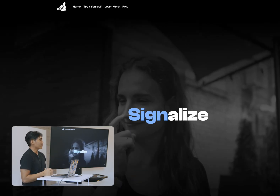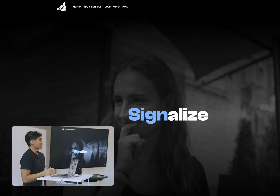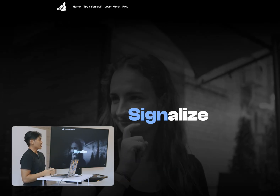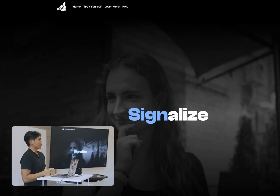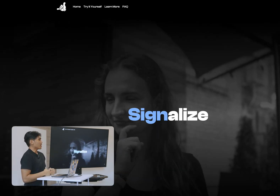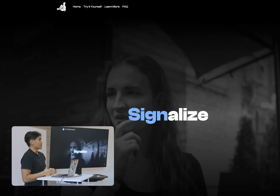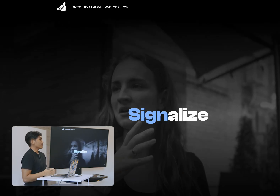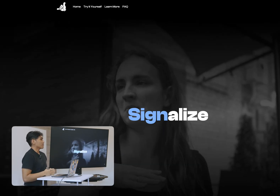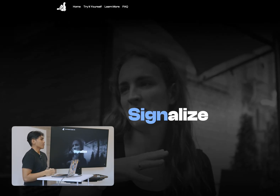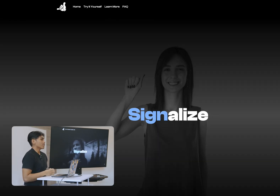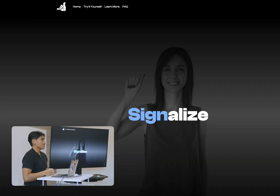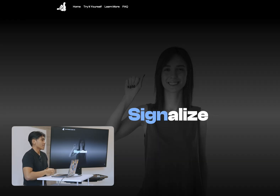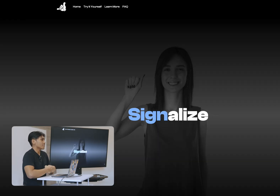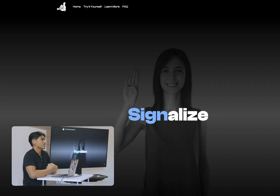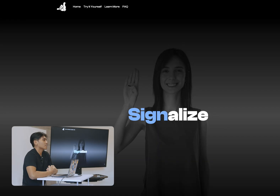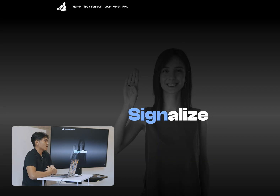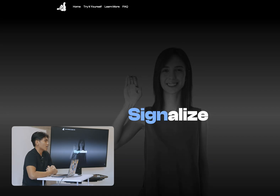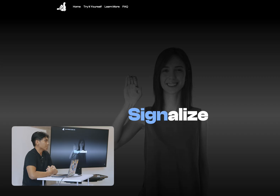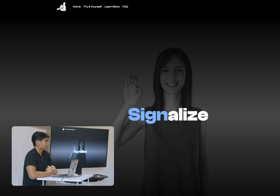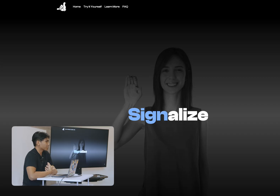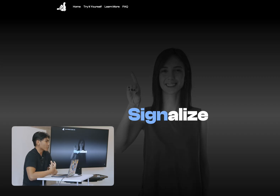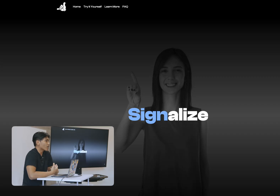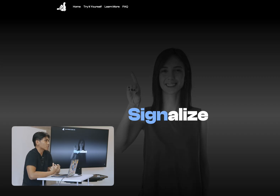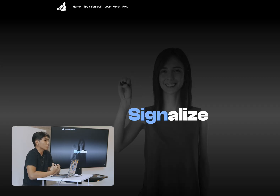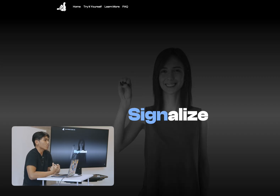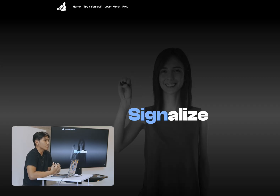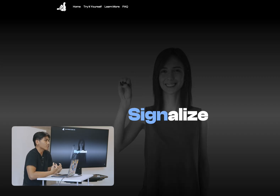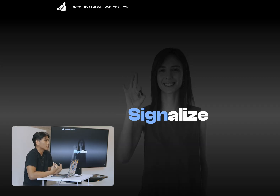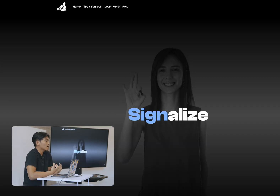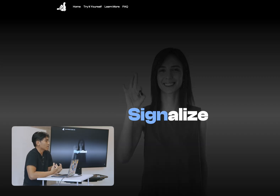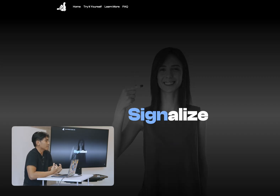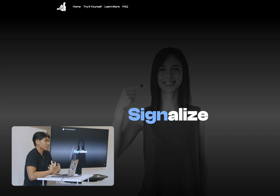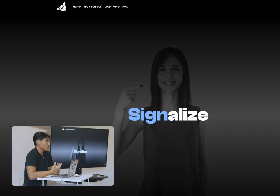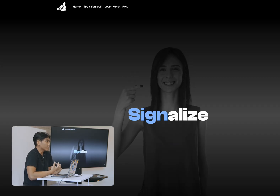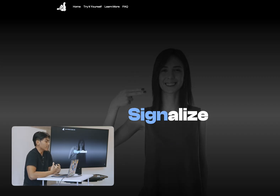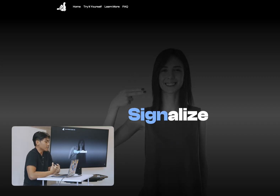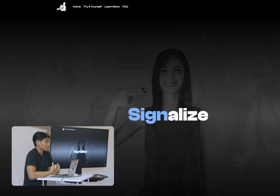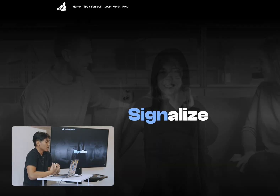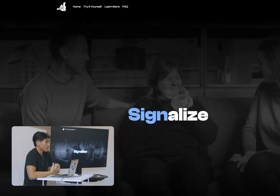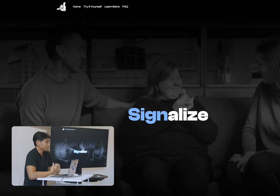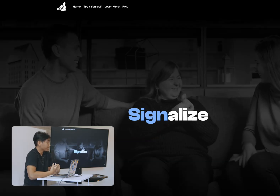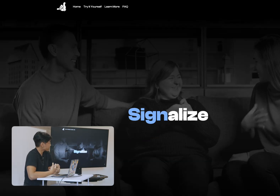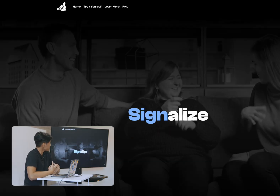that feeling of not being able to communicate your thoughts through words. Right, it's a dull